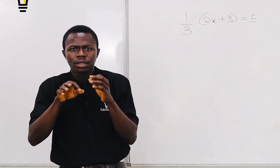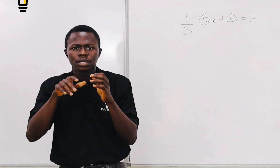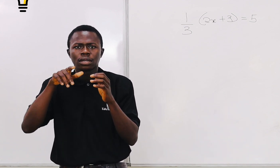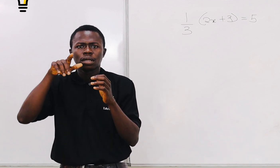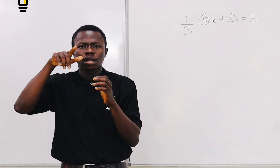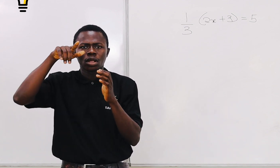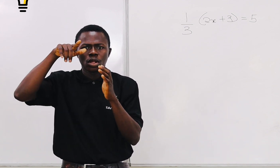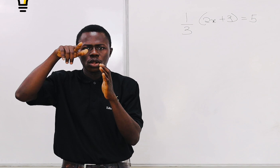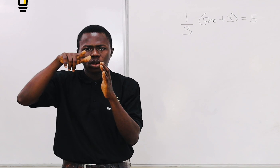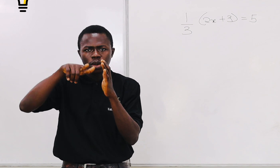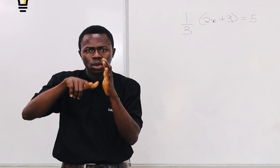for least.